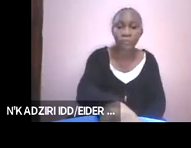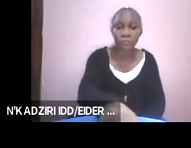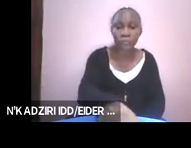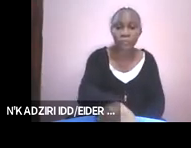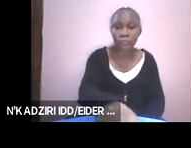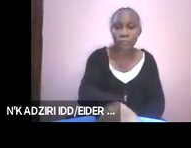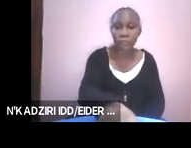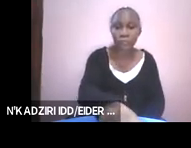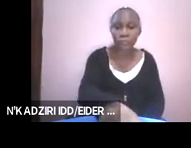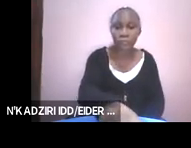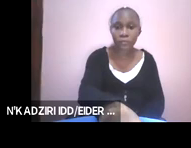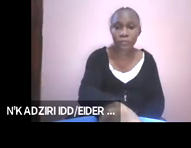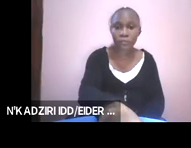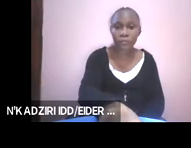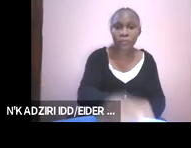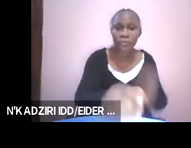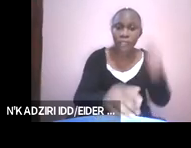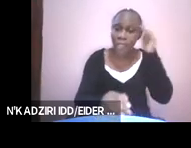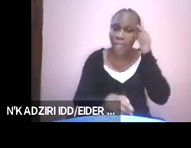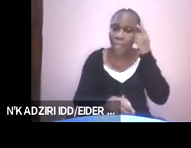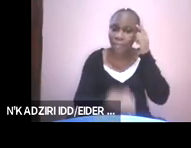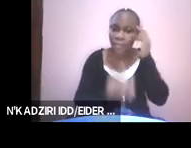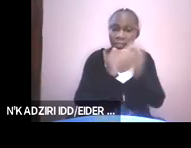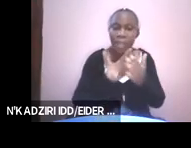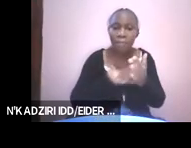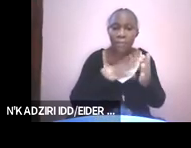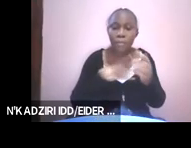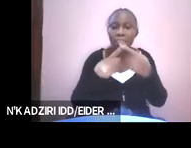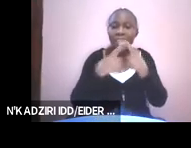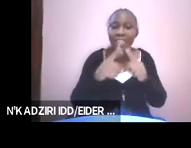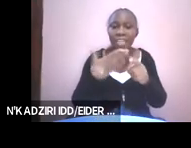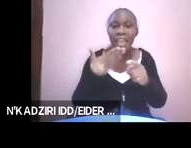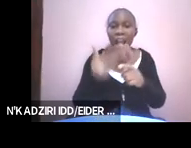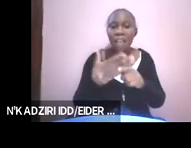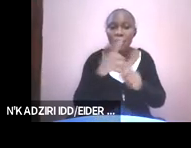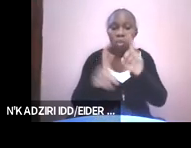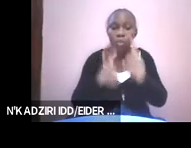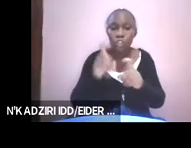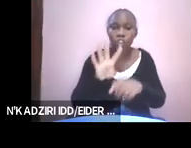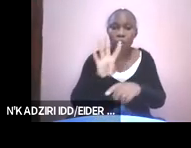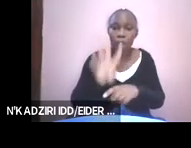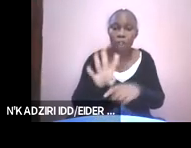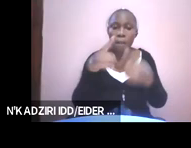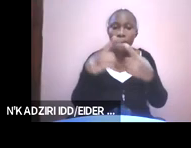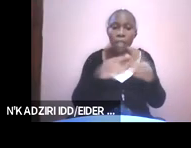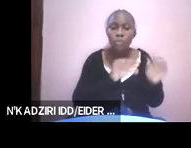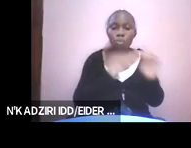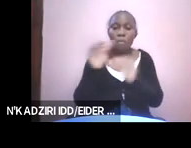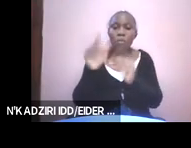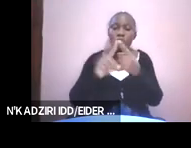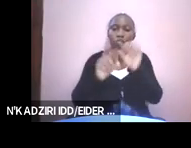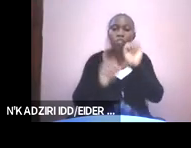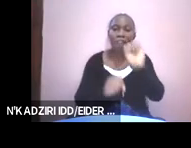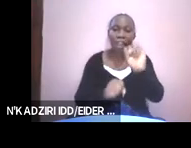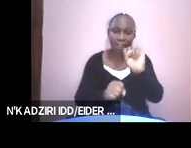I think some of you have already started answering question 4, but we will go to 5 so that we can